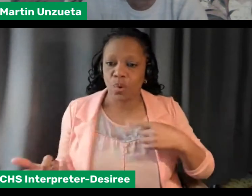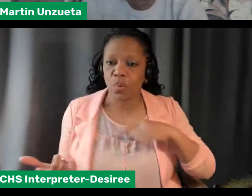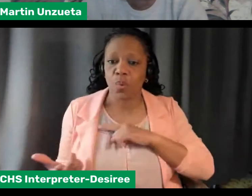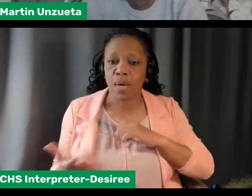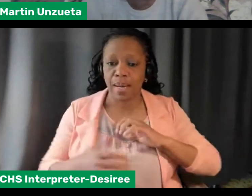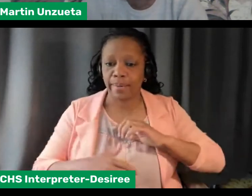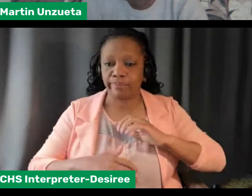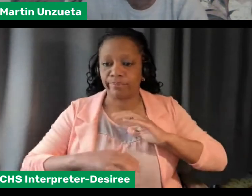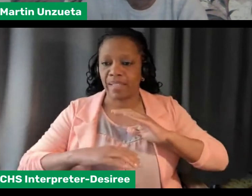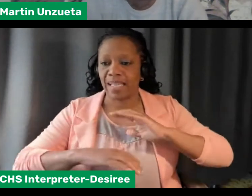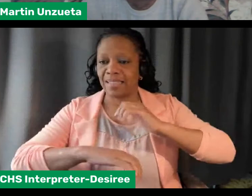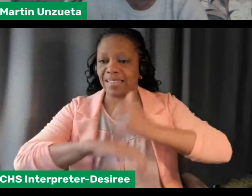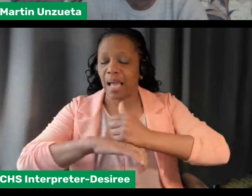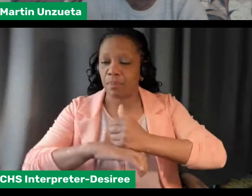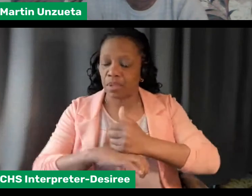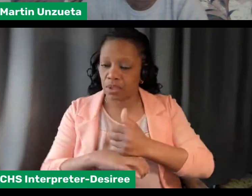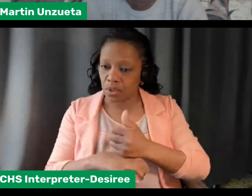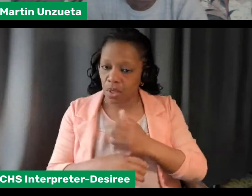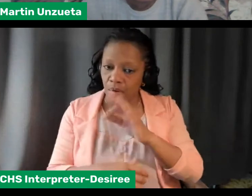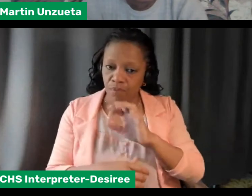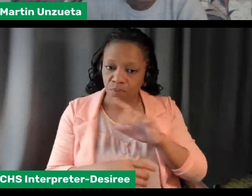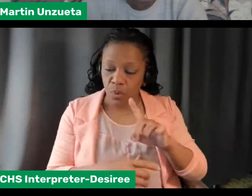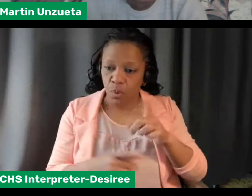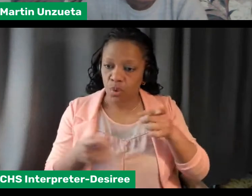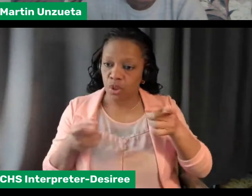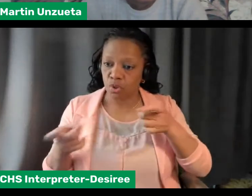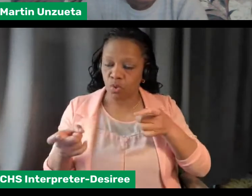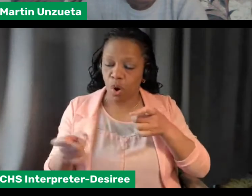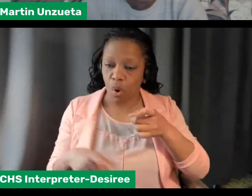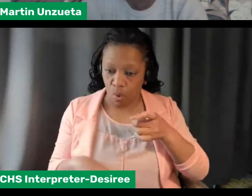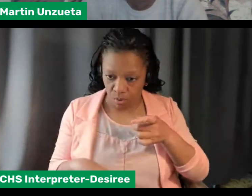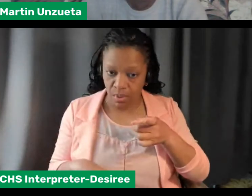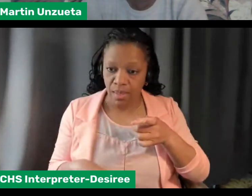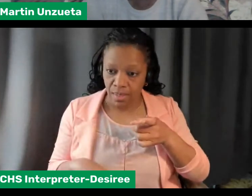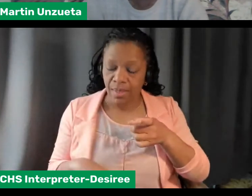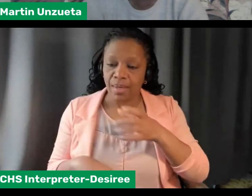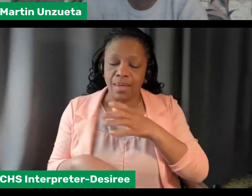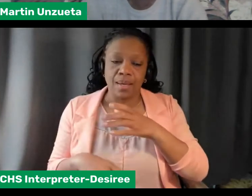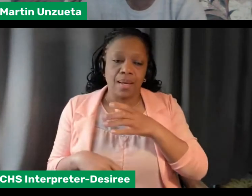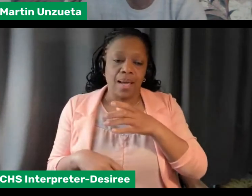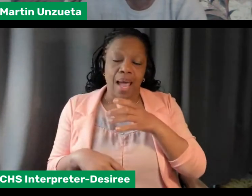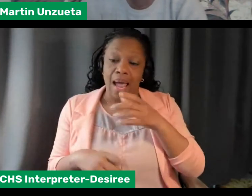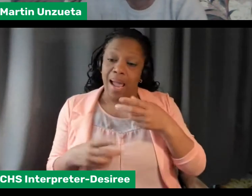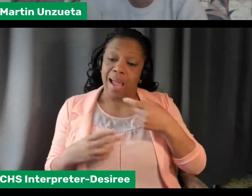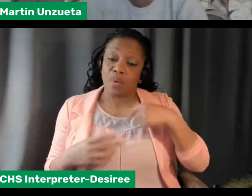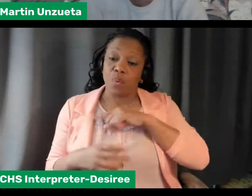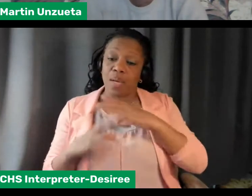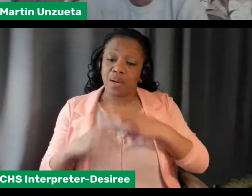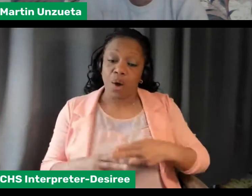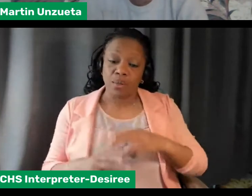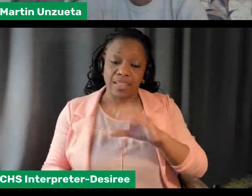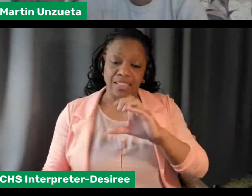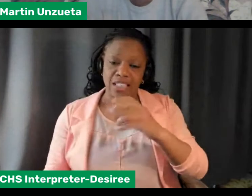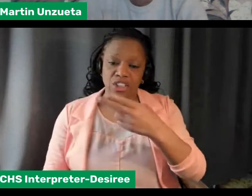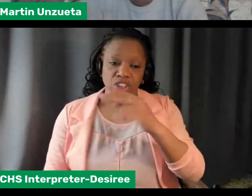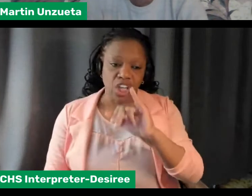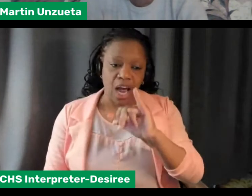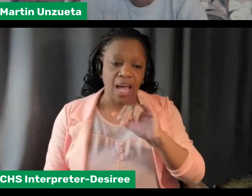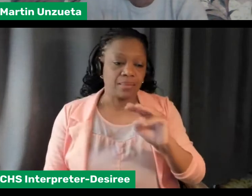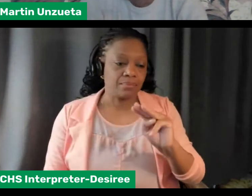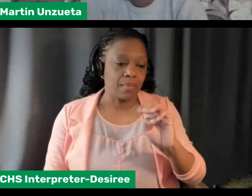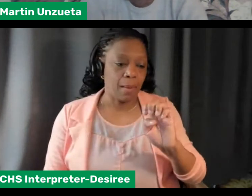food security in our community. So we called that Shy Meals, and the 3 of our groups are continuing to